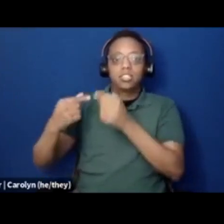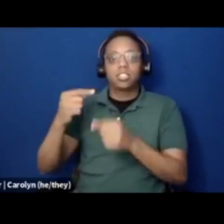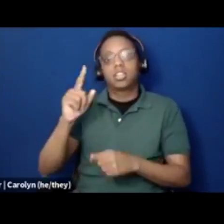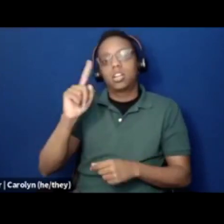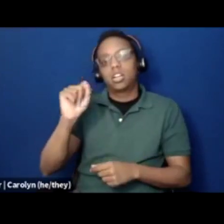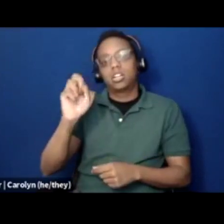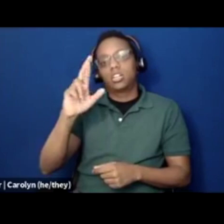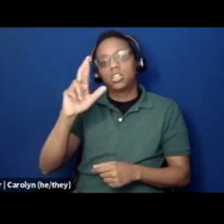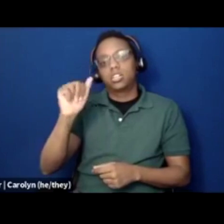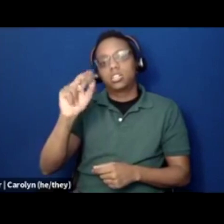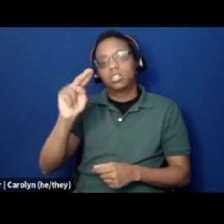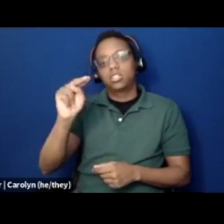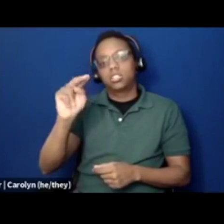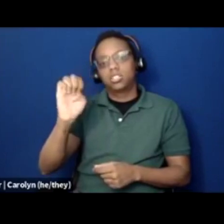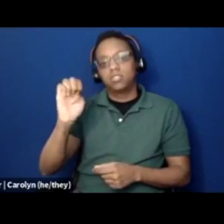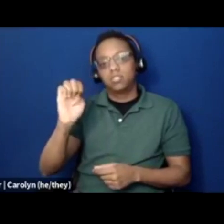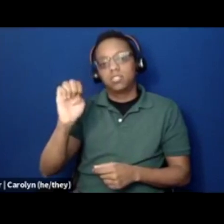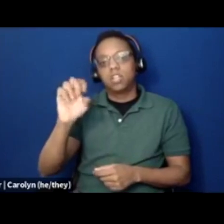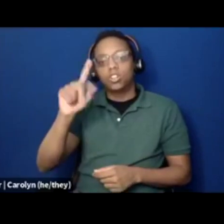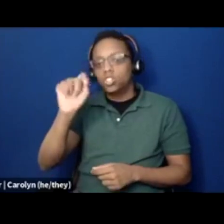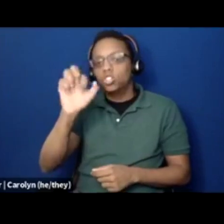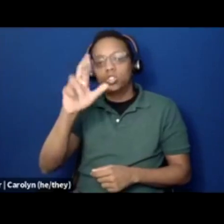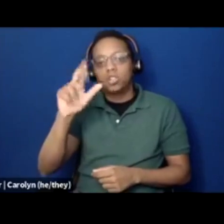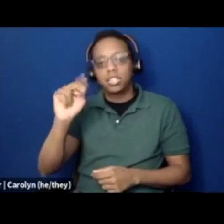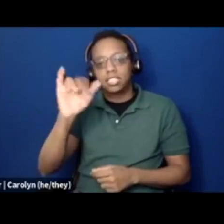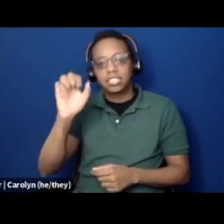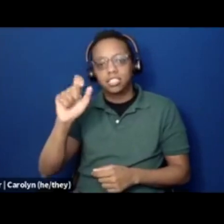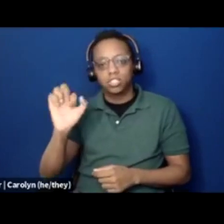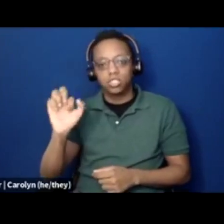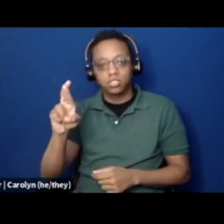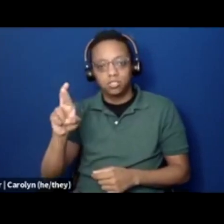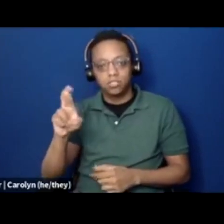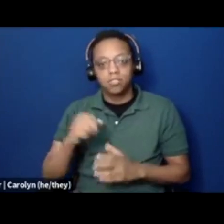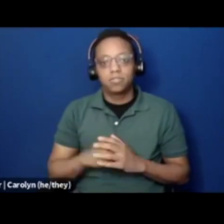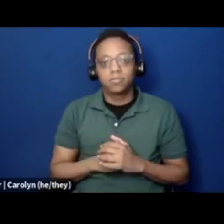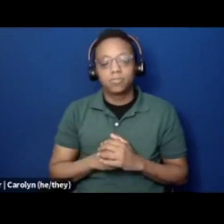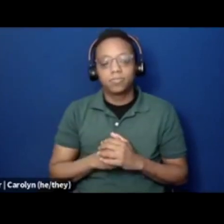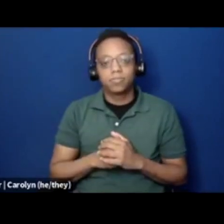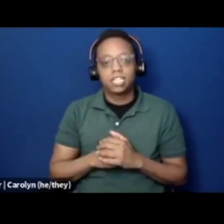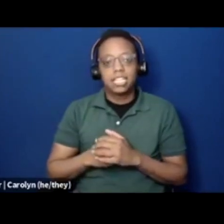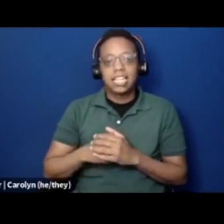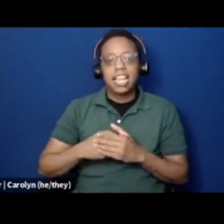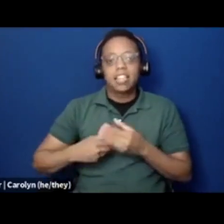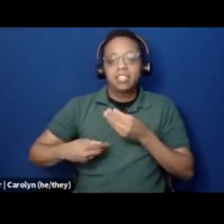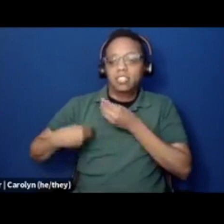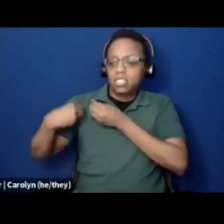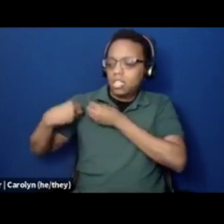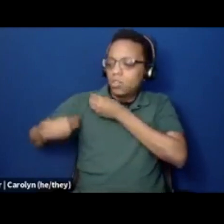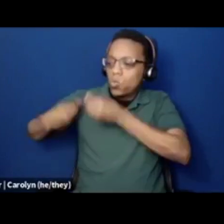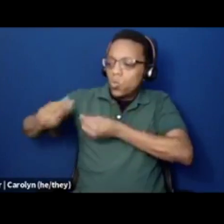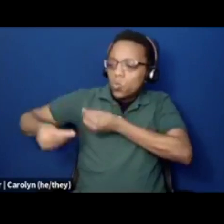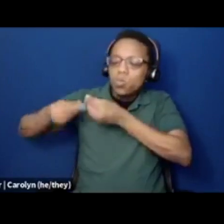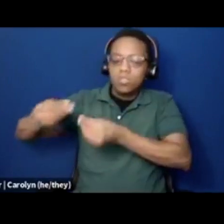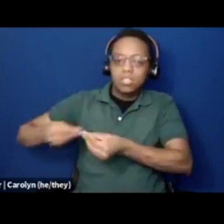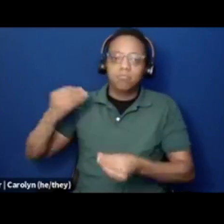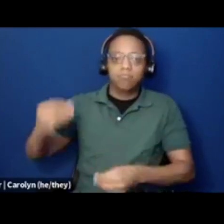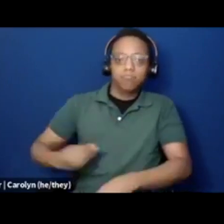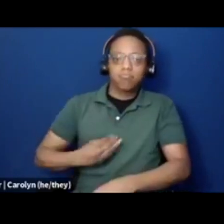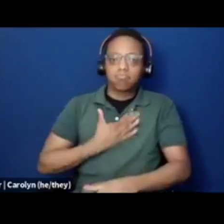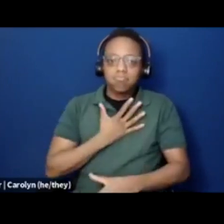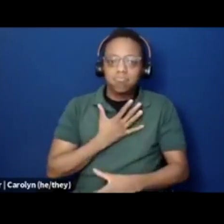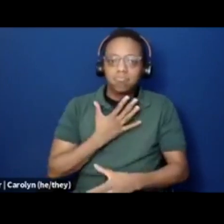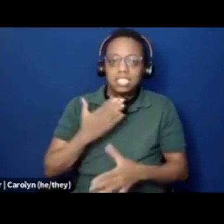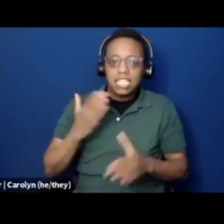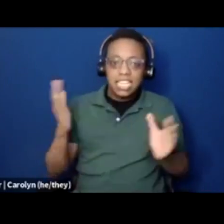this country, and the energy that that brings to our communities when we are facing this violence, and when we need the strength